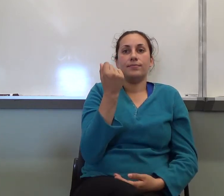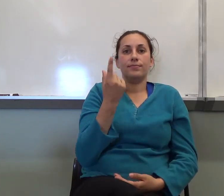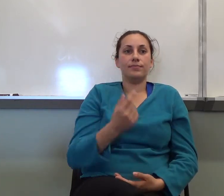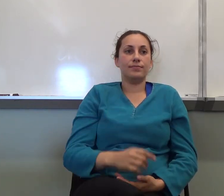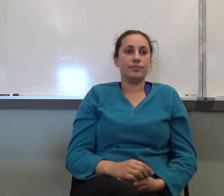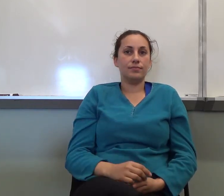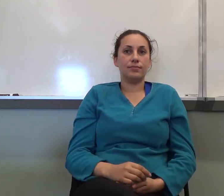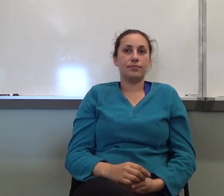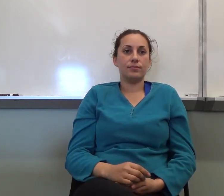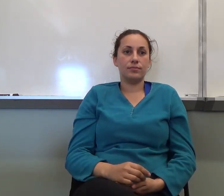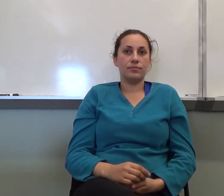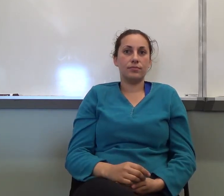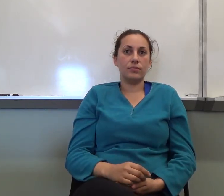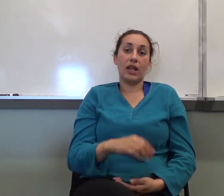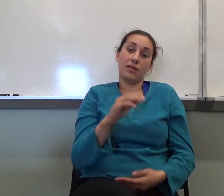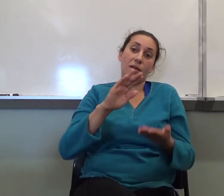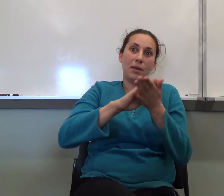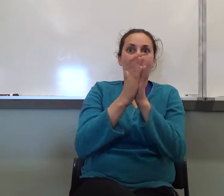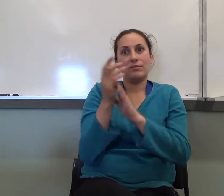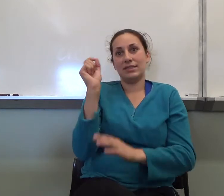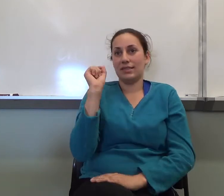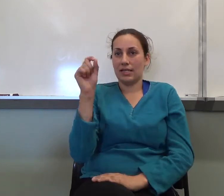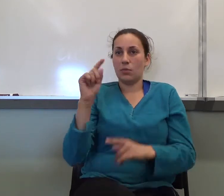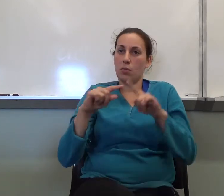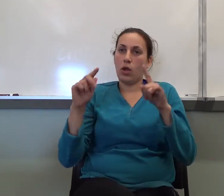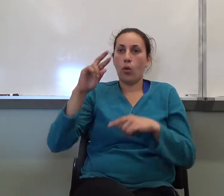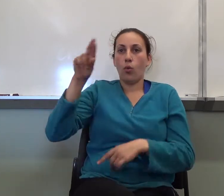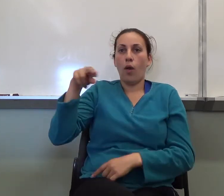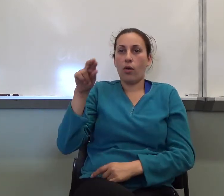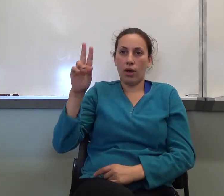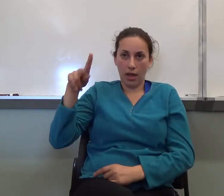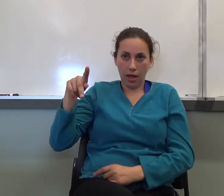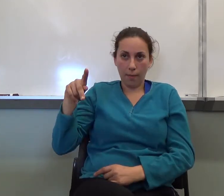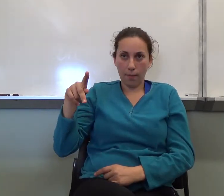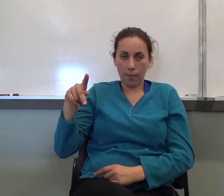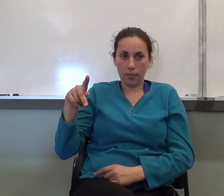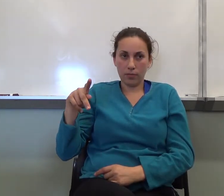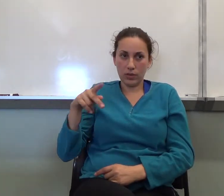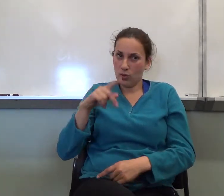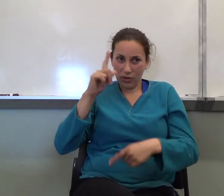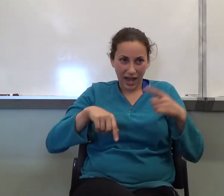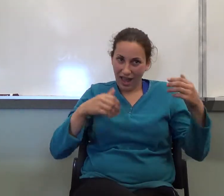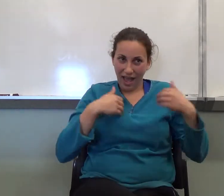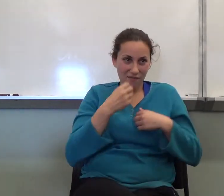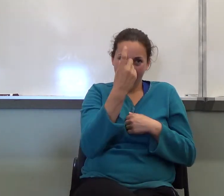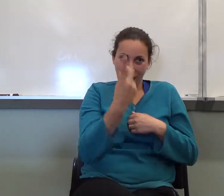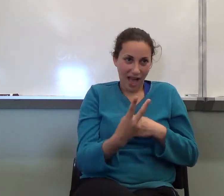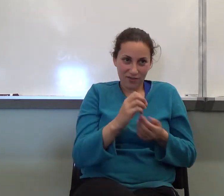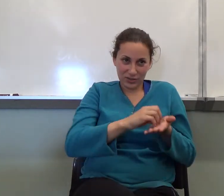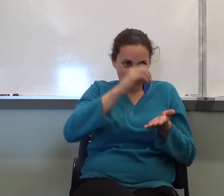Comes out to be a decimal, but you round it because you can only have whole students and half students